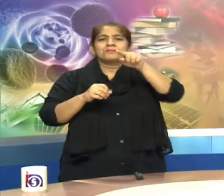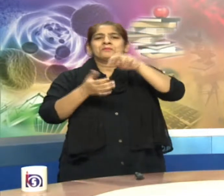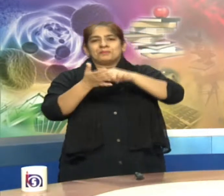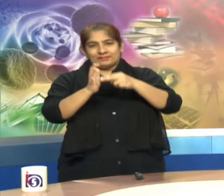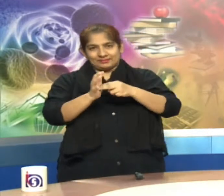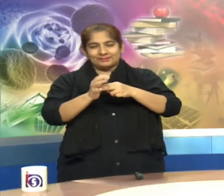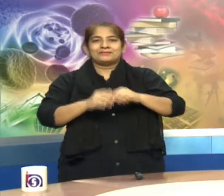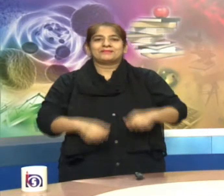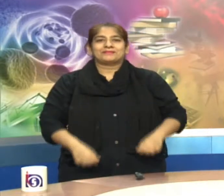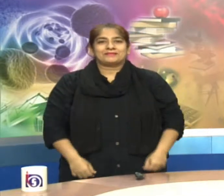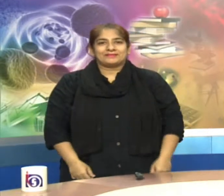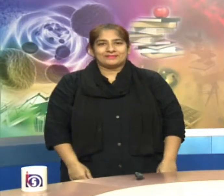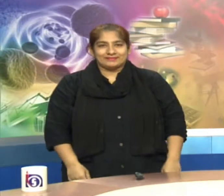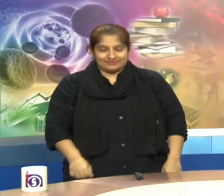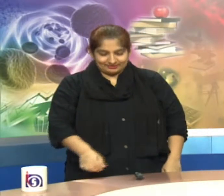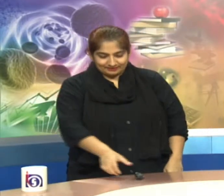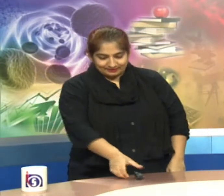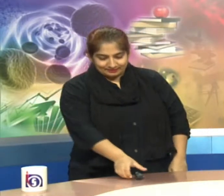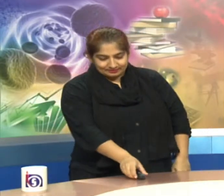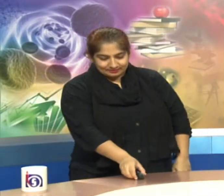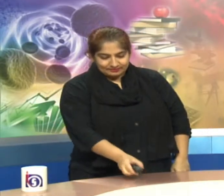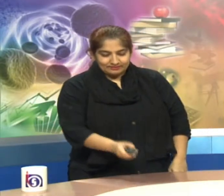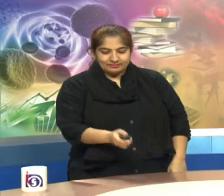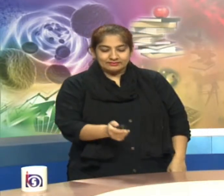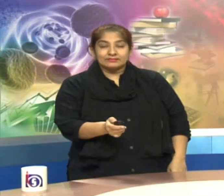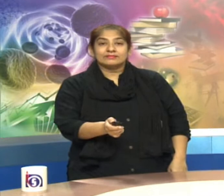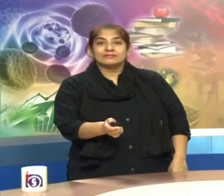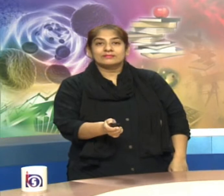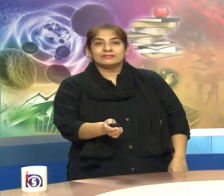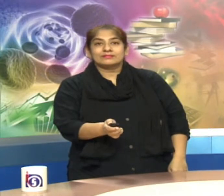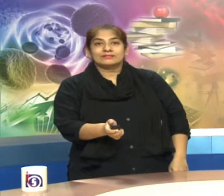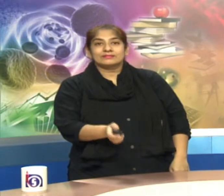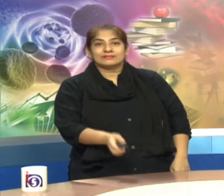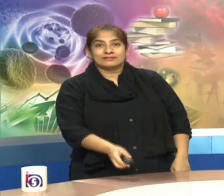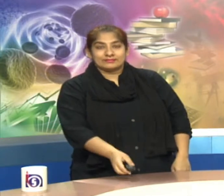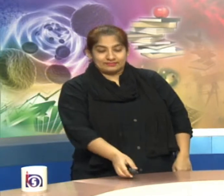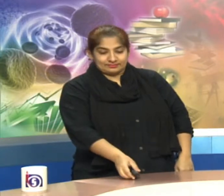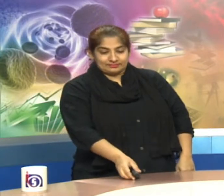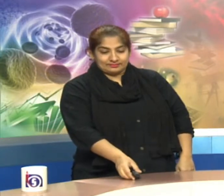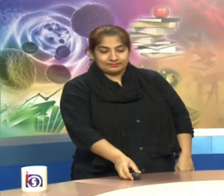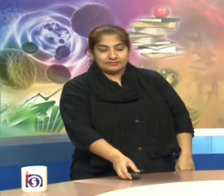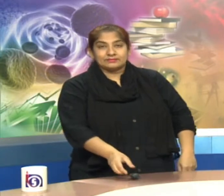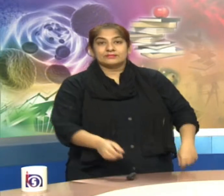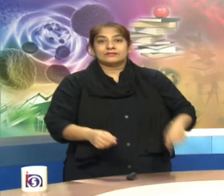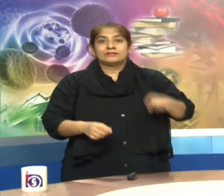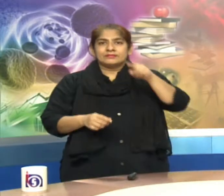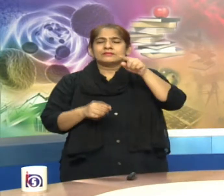channels. So for both of these, we use these terms.